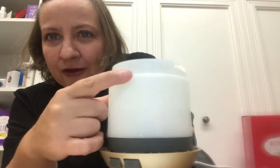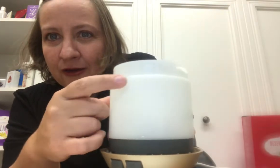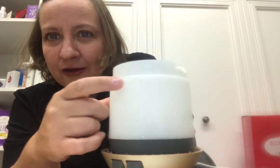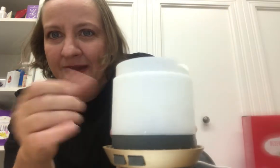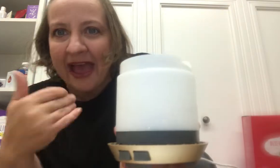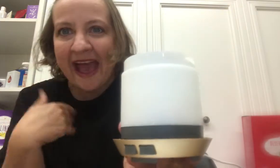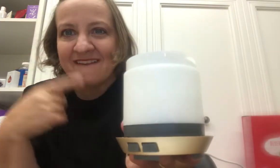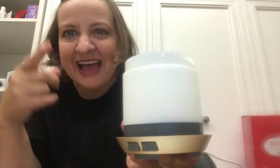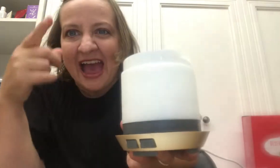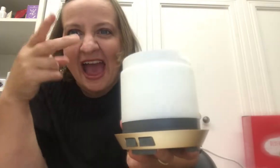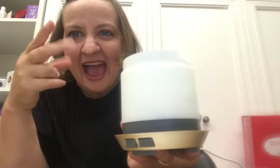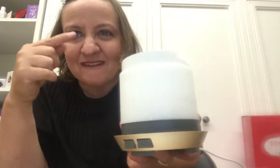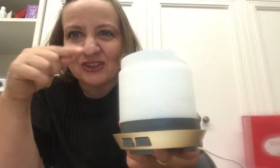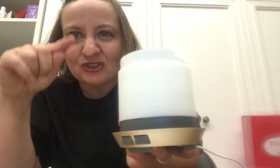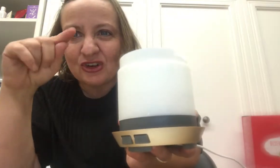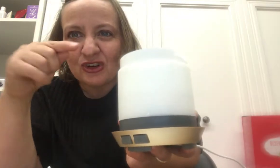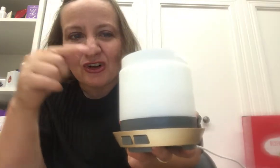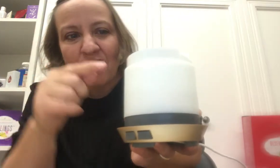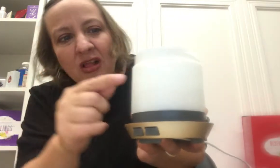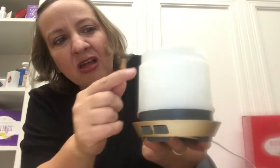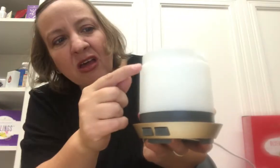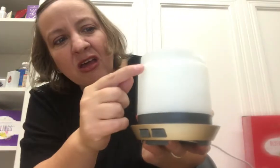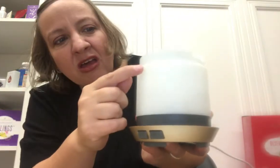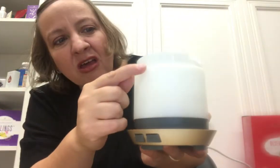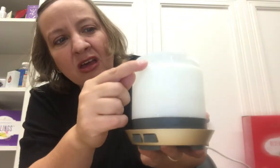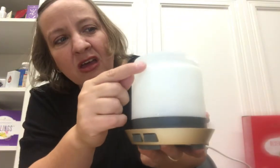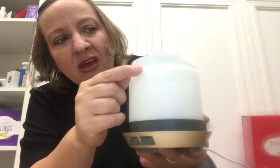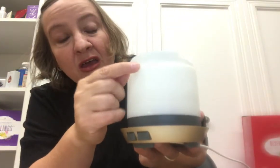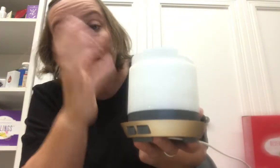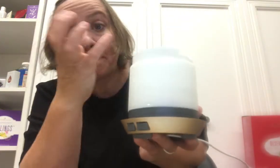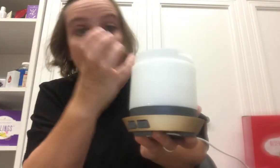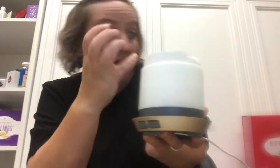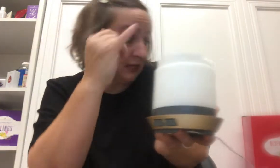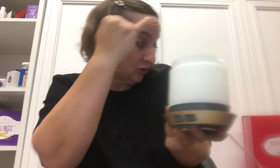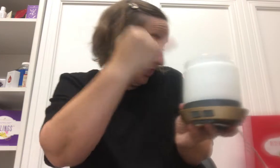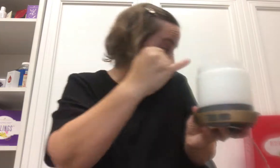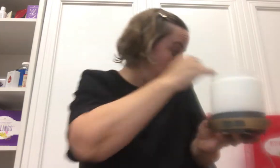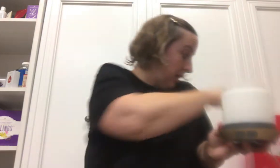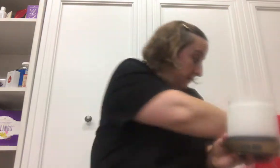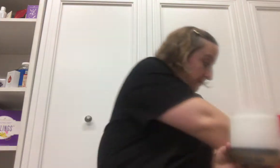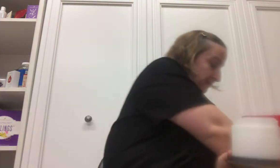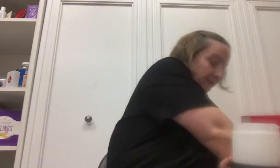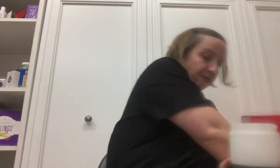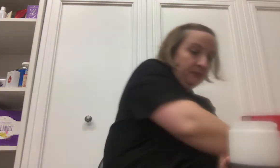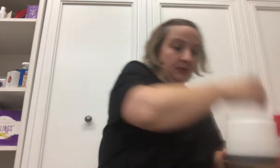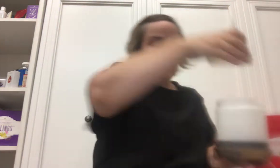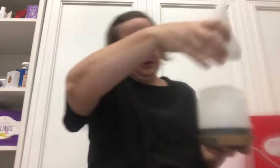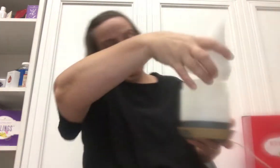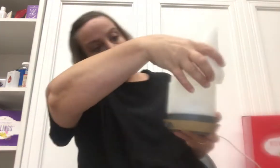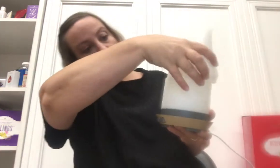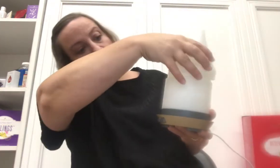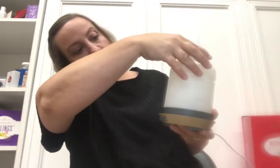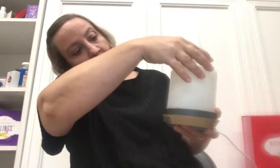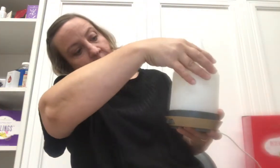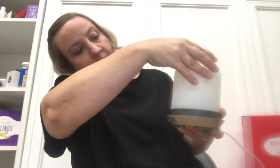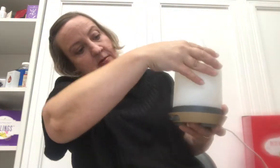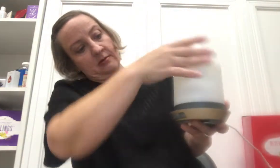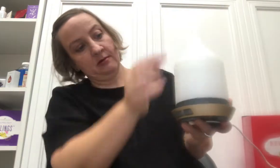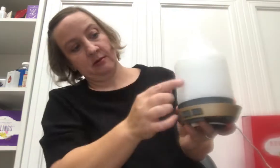I don't think you can see it with this lighting, but there is a little half circle on the base, and that matches up with the line on the cover.